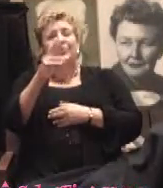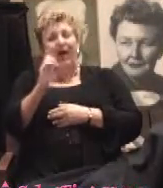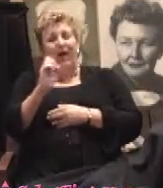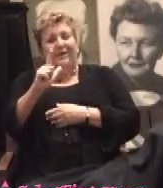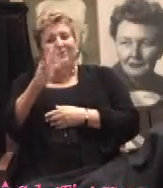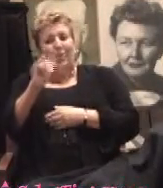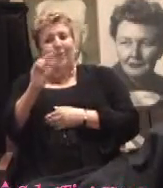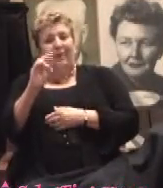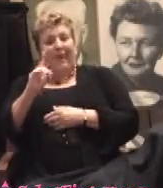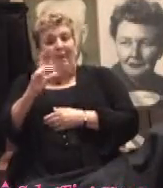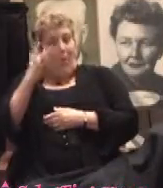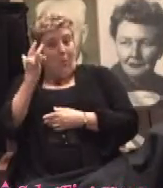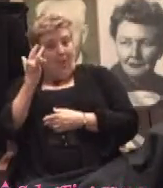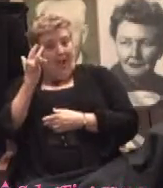I think that's funny, you know.